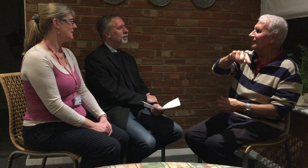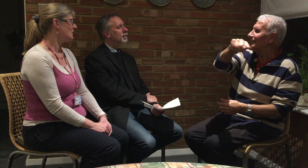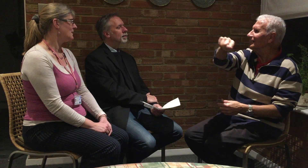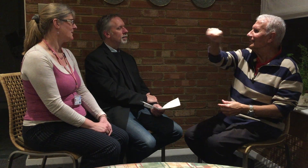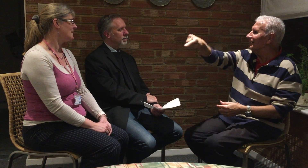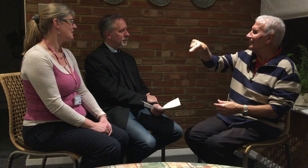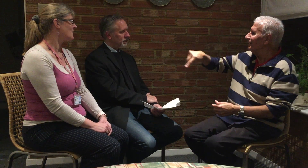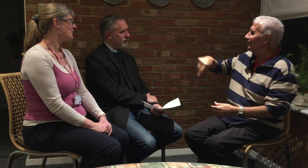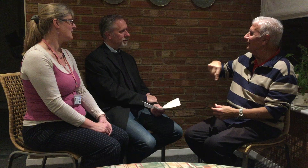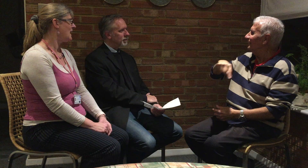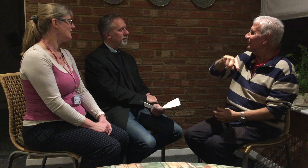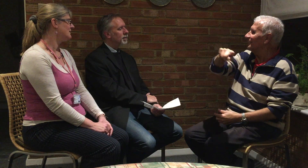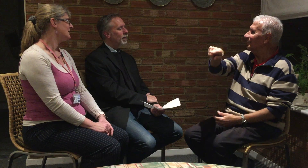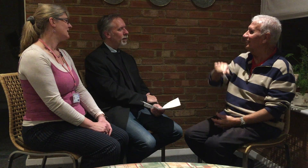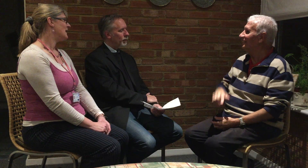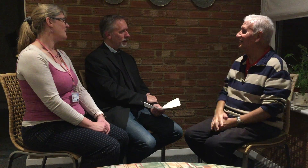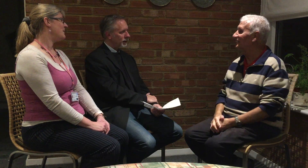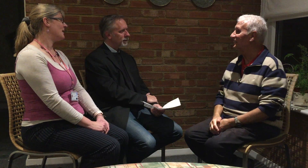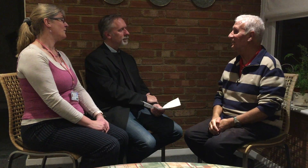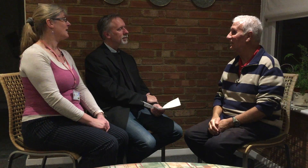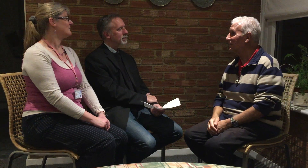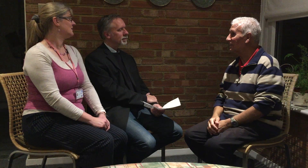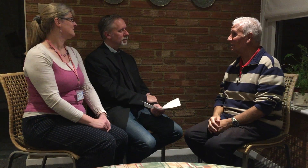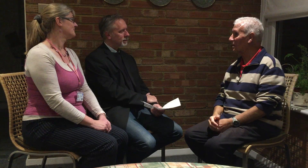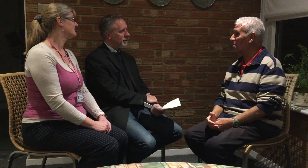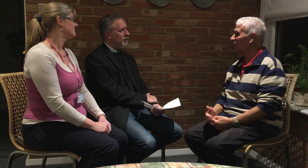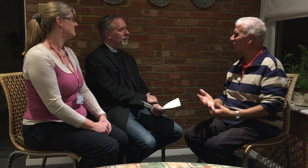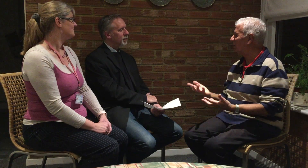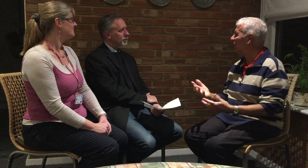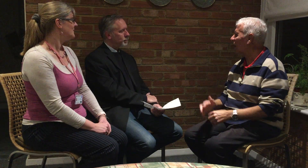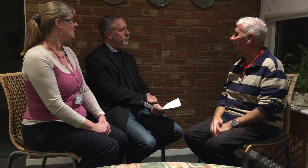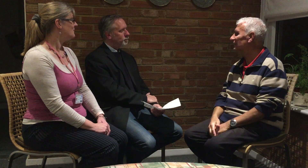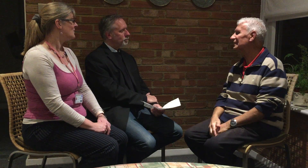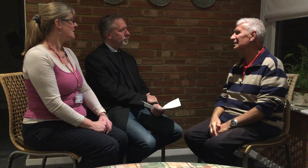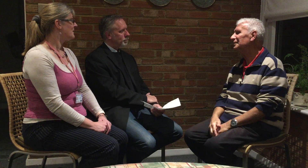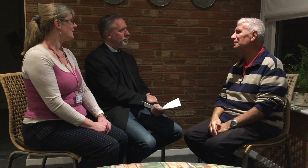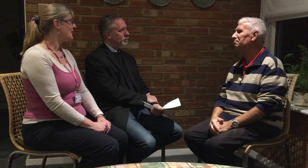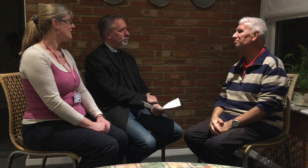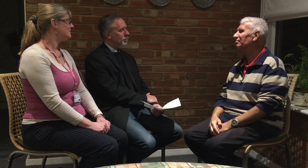to do something that starts with an N, and maybe go round, just something like that.